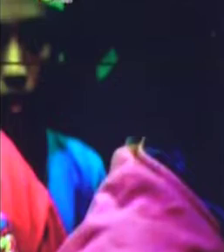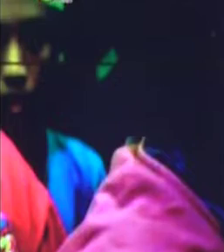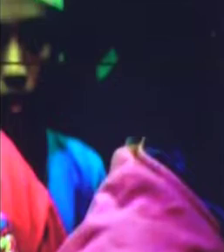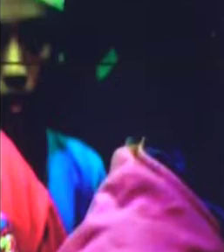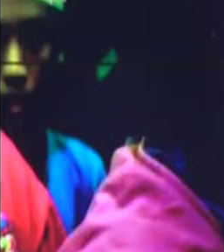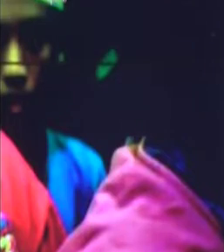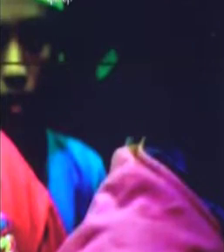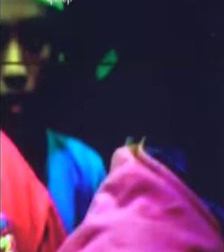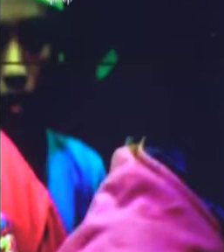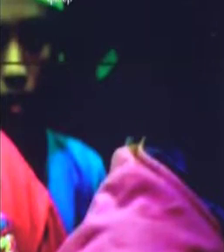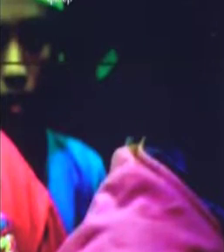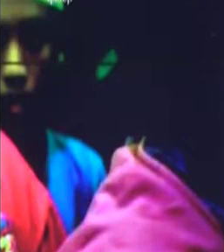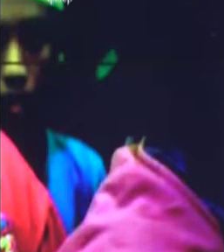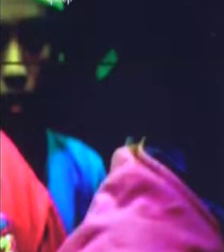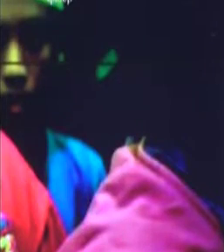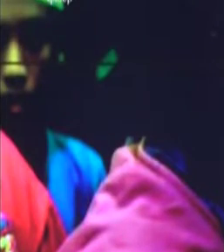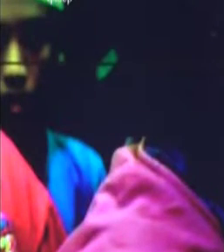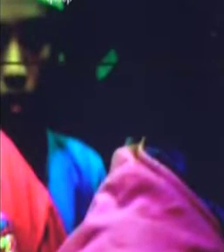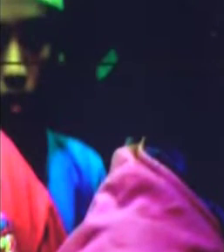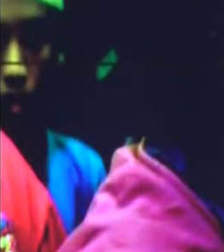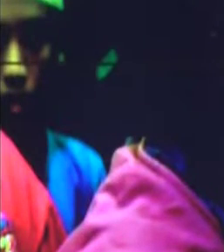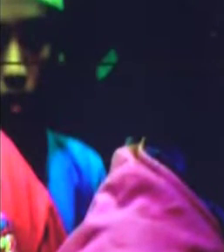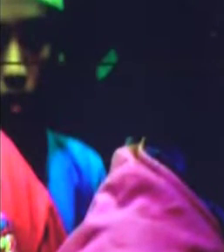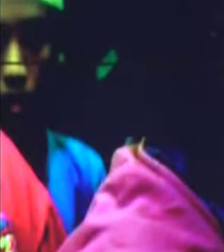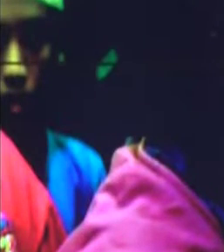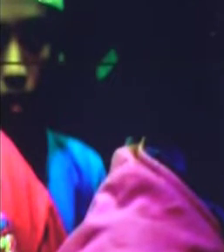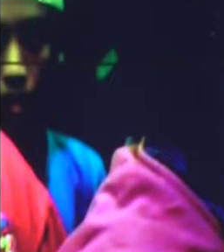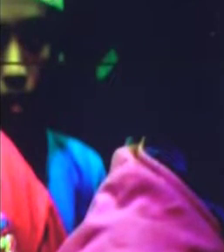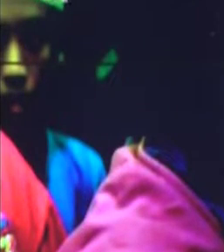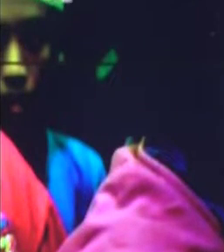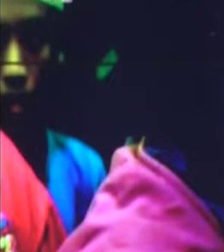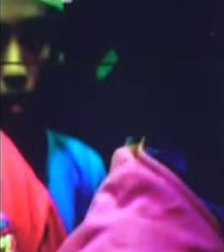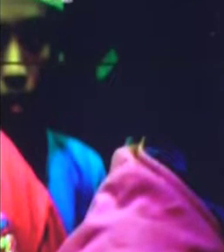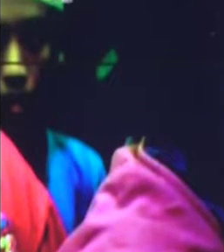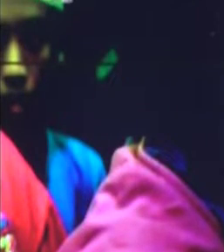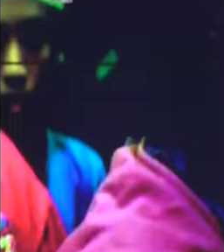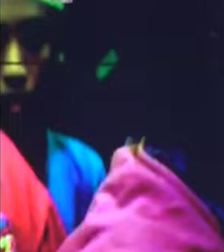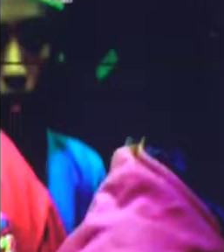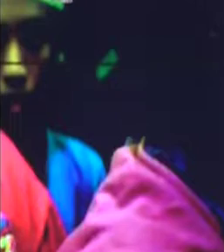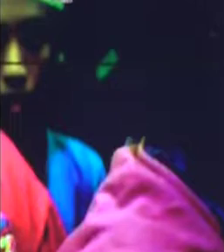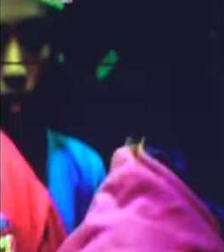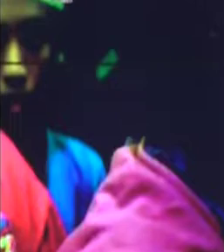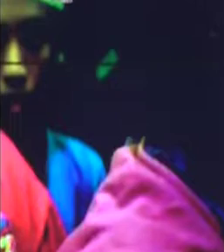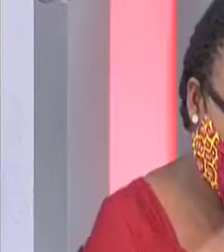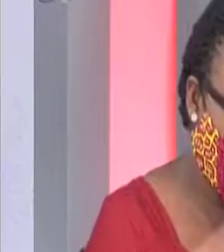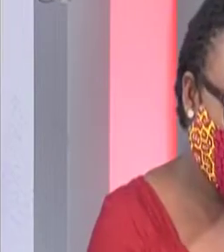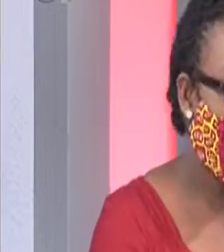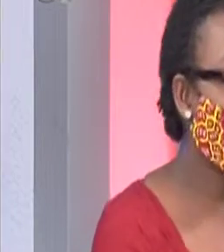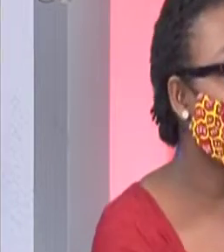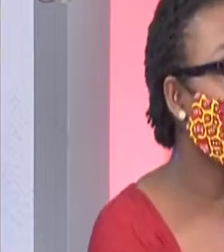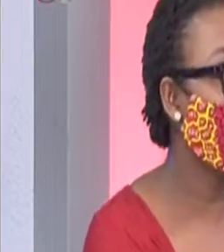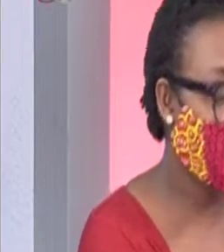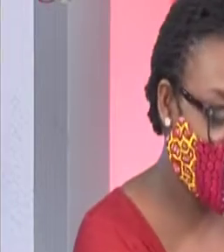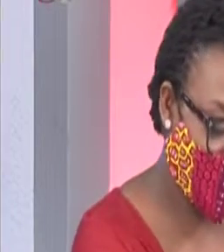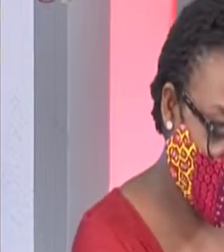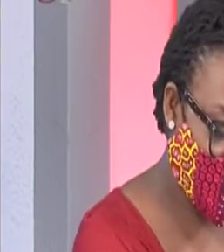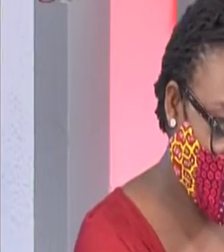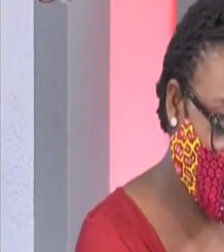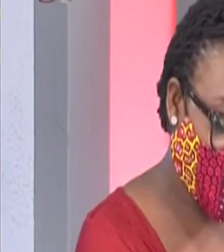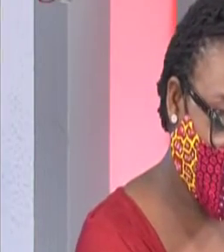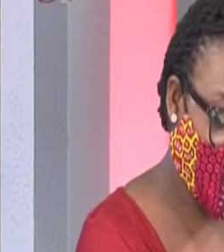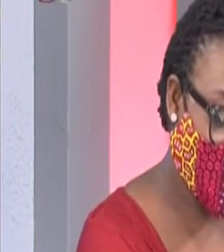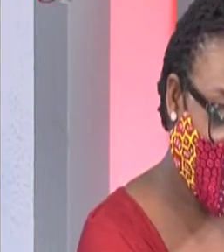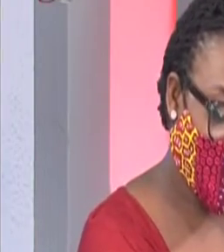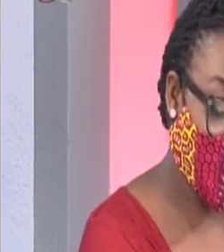be taking to court, I'm sure today or maybe tomorrow. And as expected, Greater Accra has the highest number of violations with 161